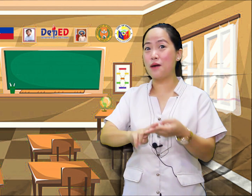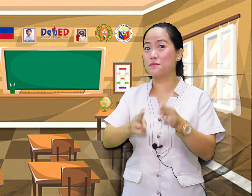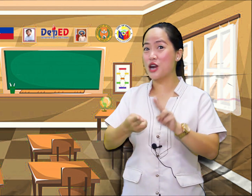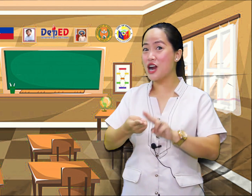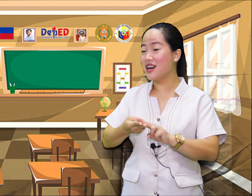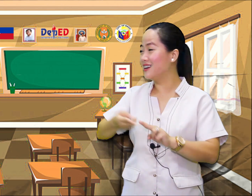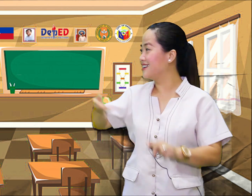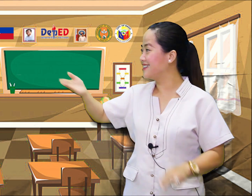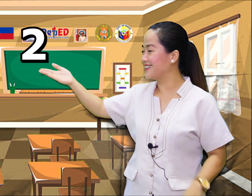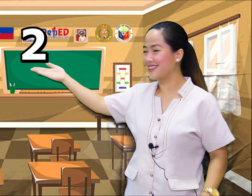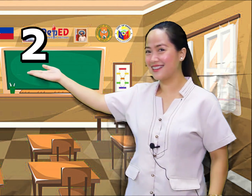Number?